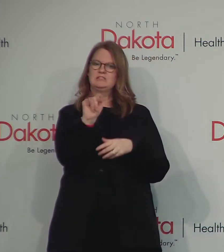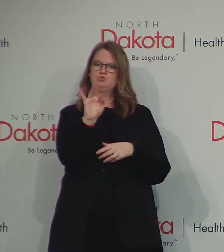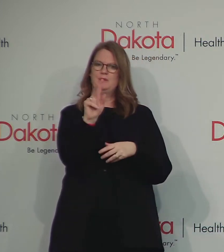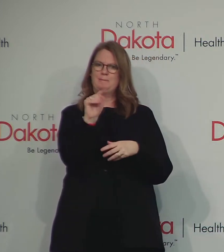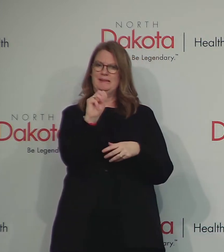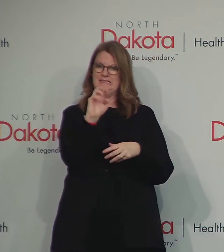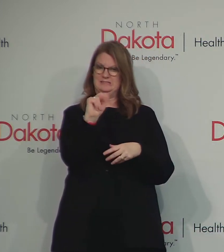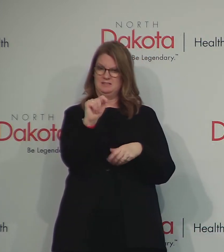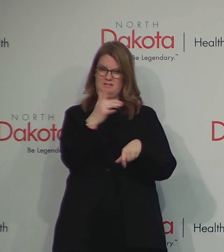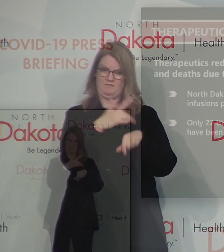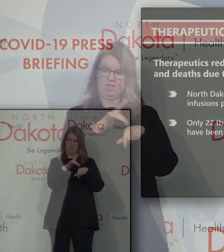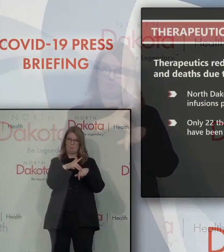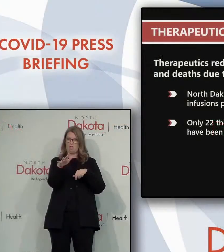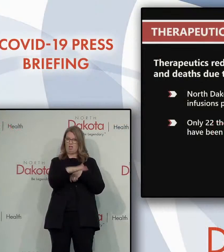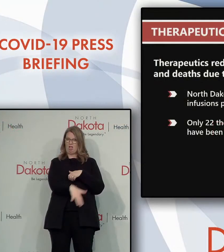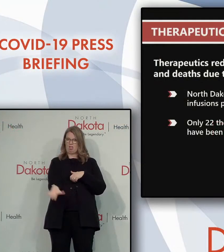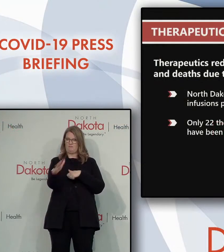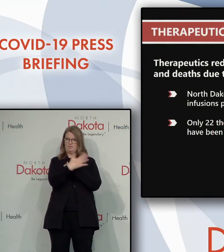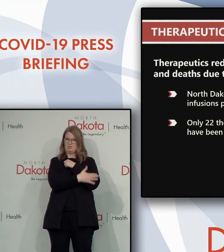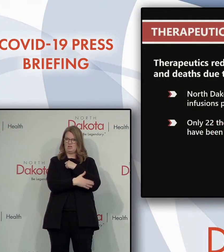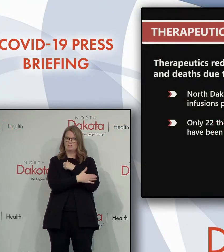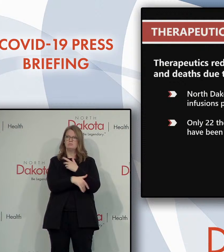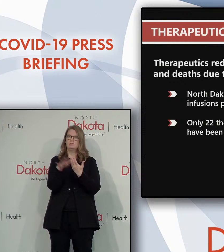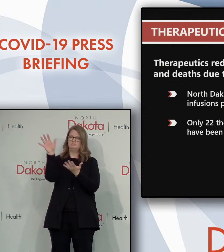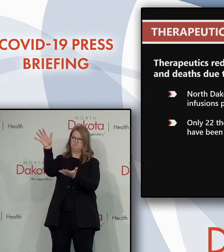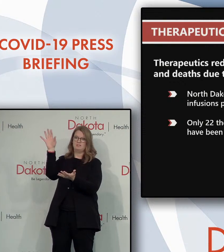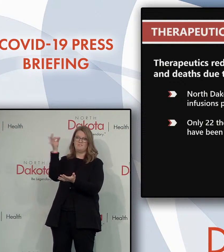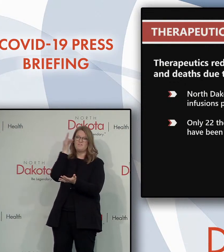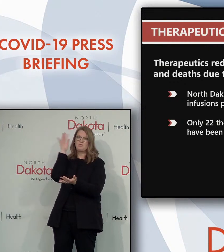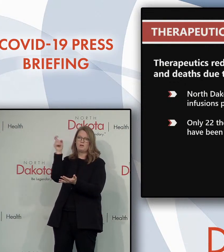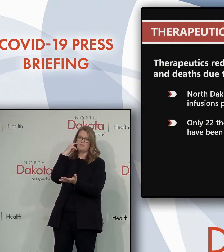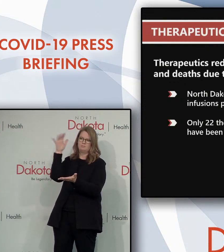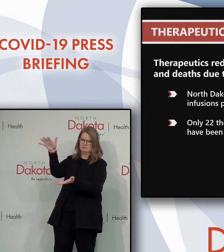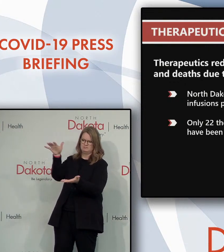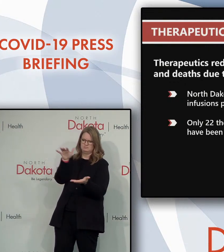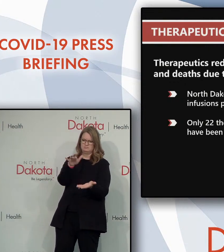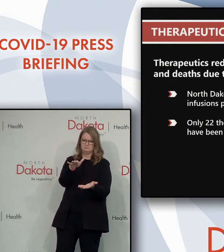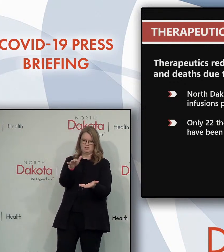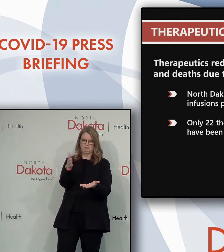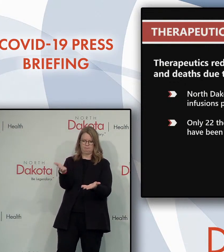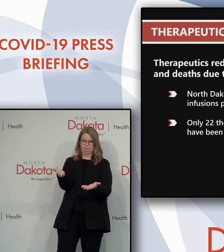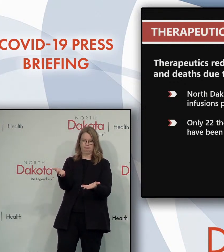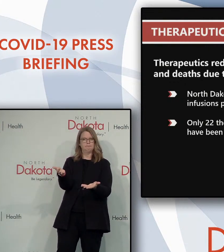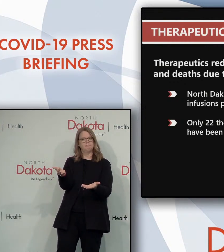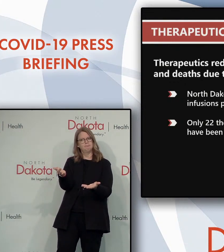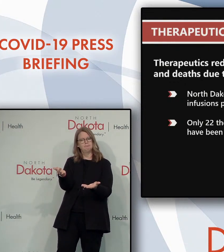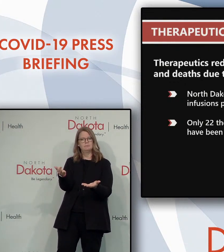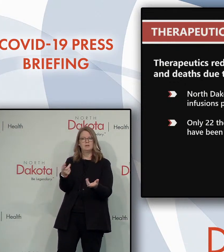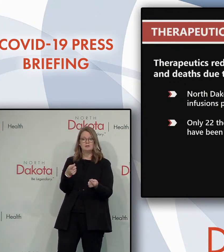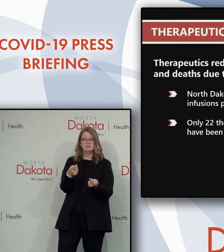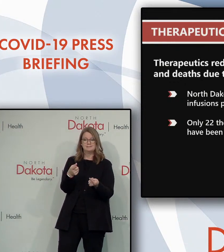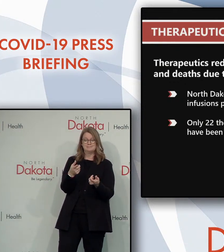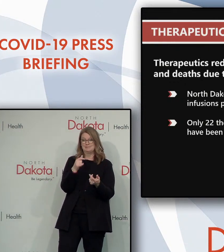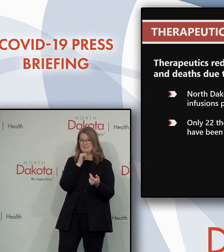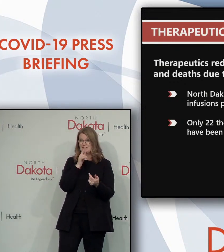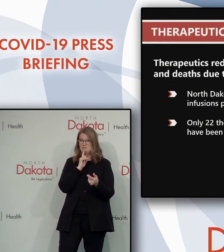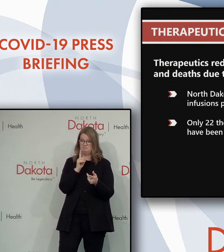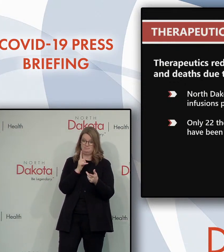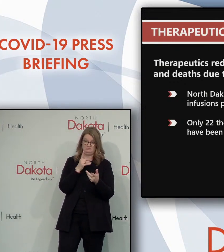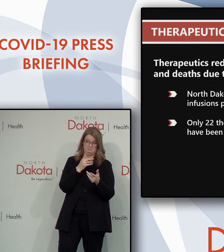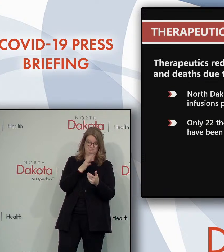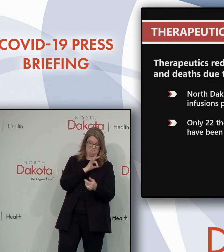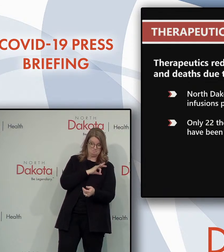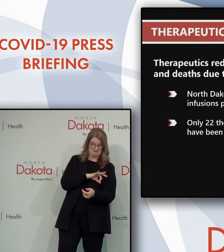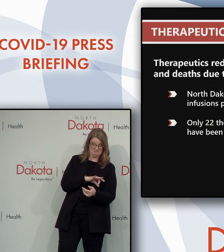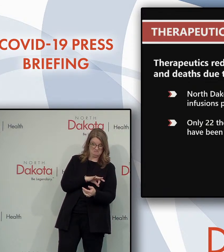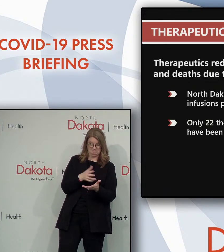available across the nation, we received some from the federal government. It was a little unclear about how effective they were, and